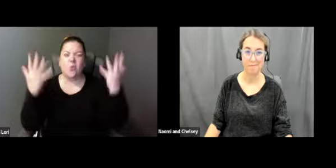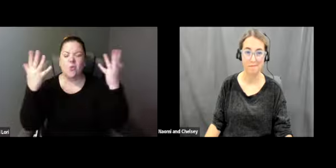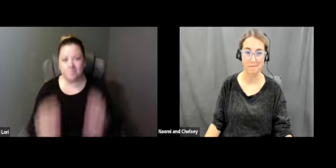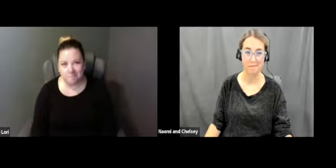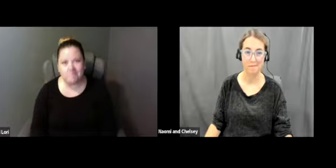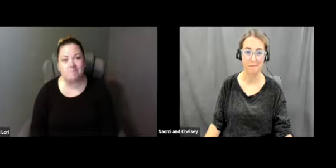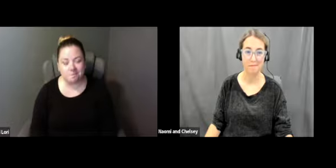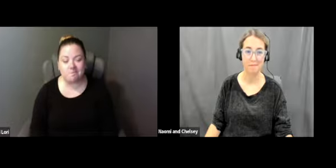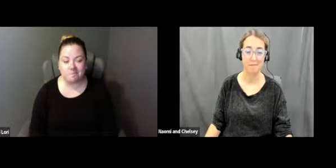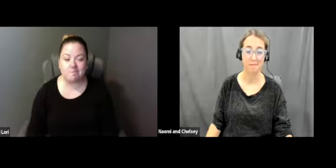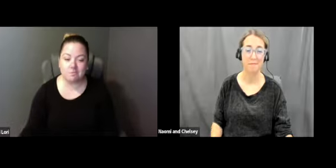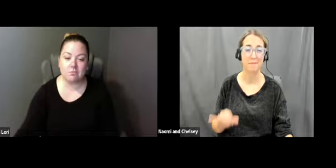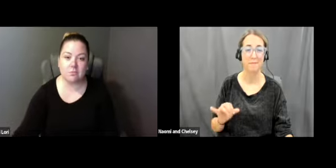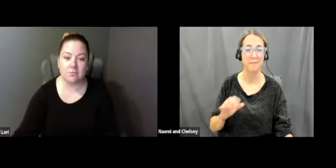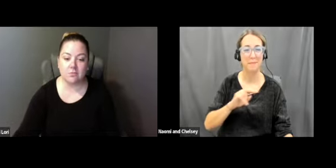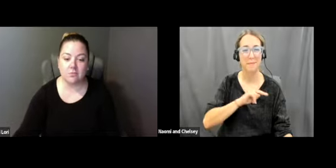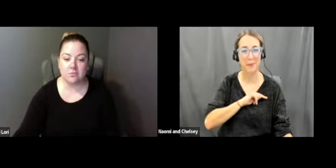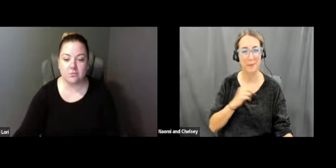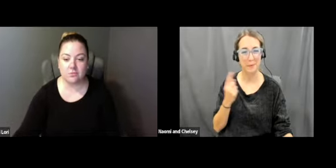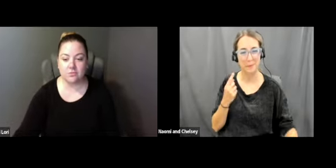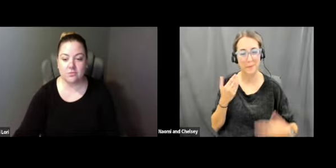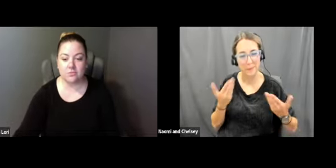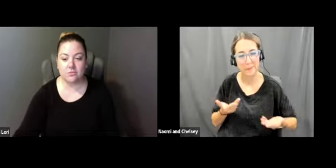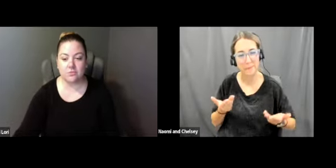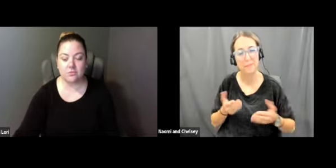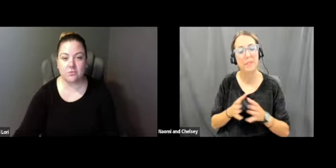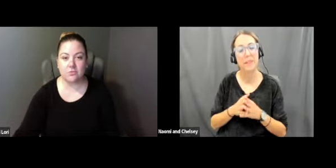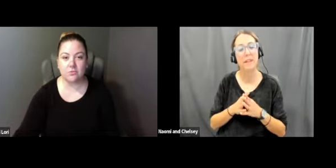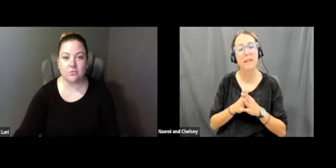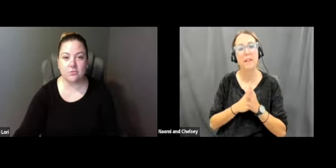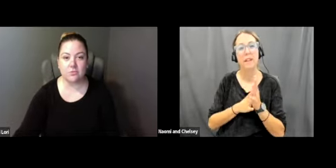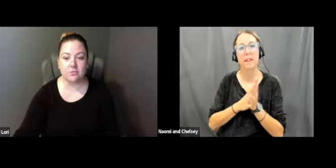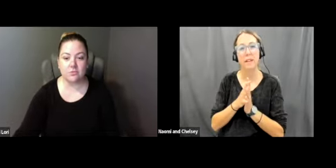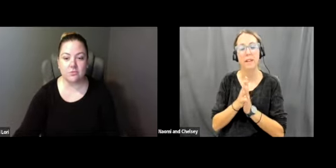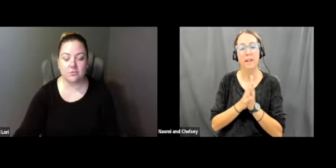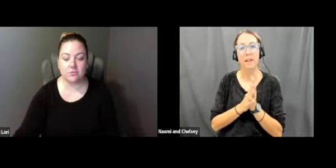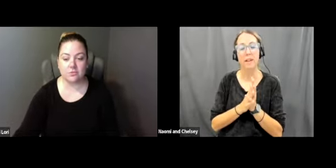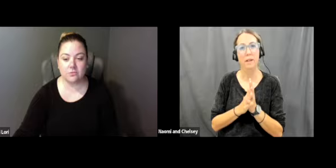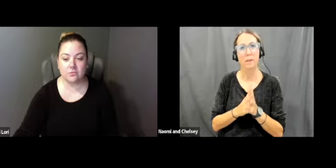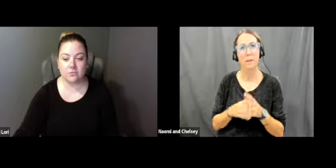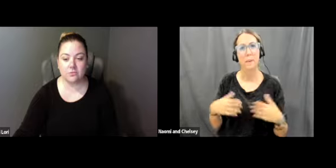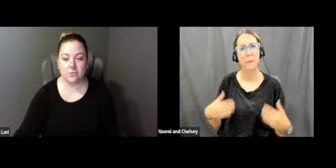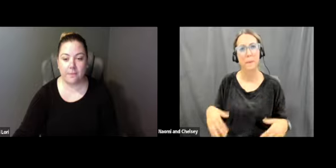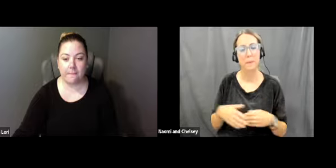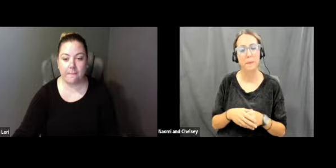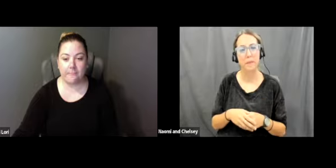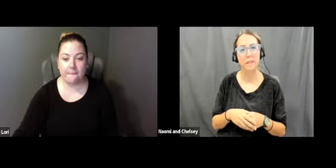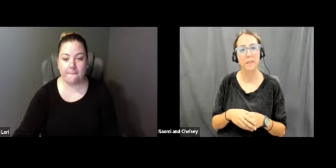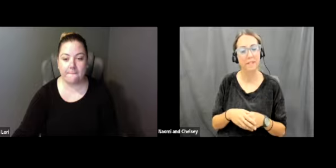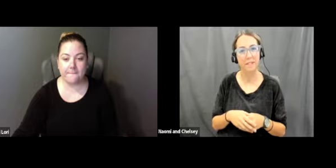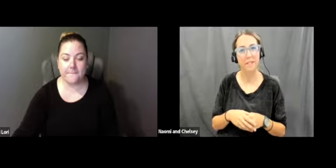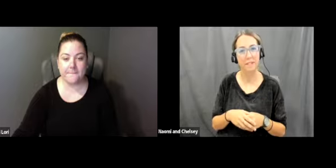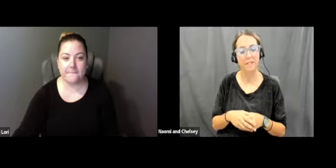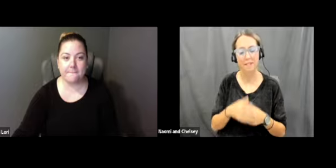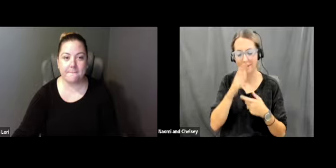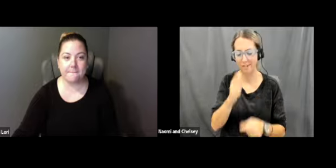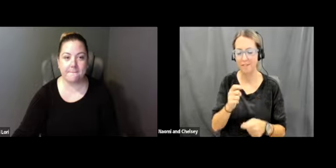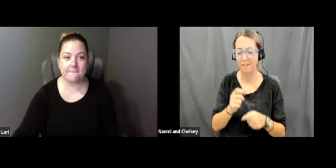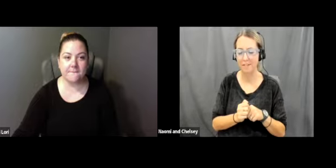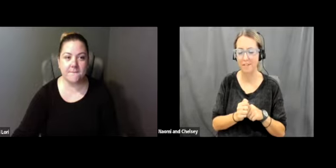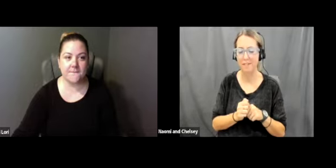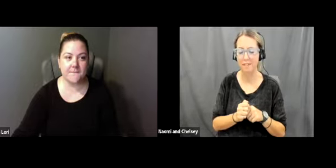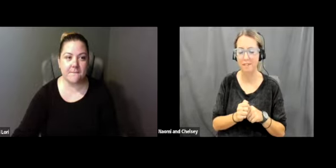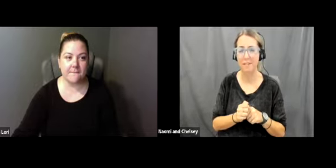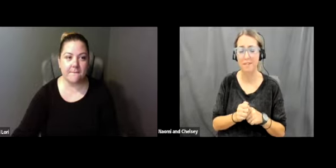here. That is so interesting, and I'm just going to say powerful,